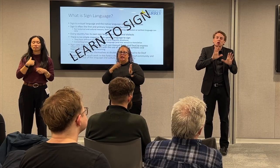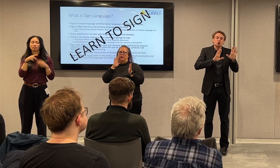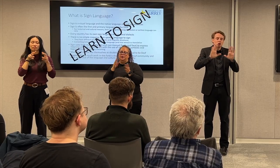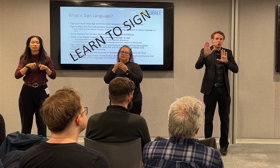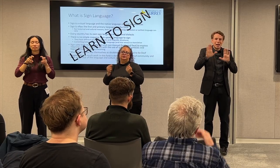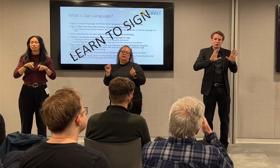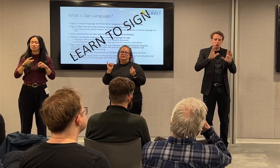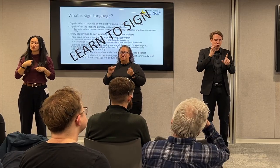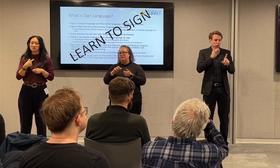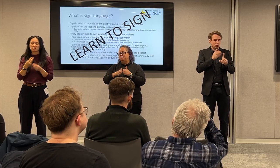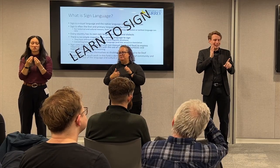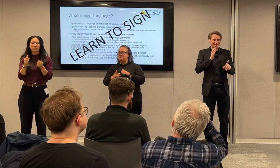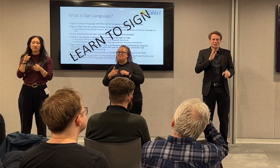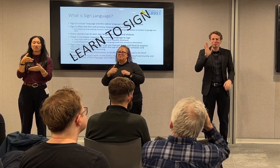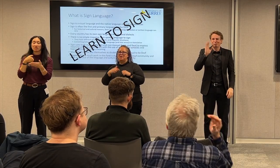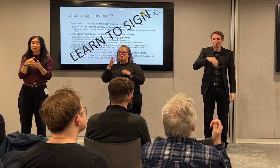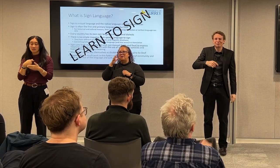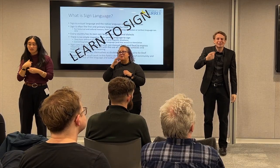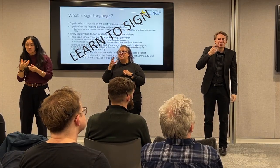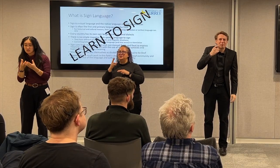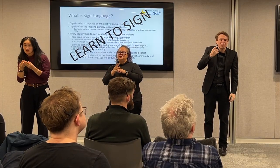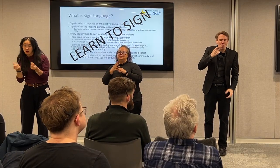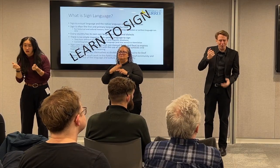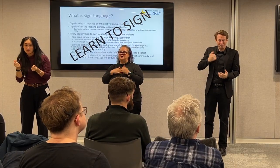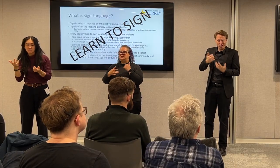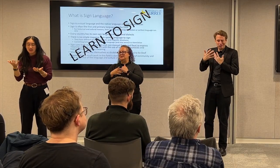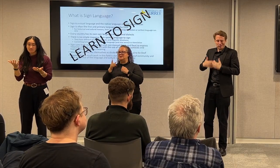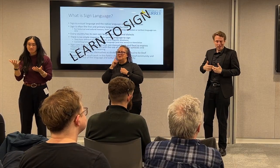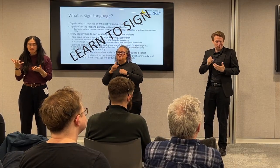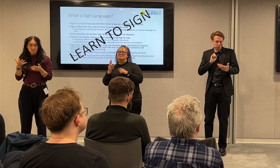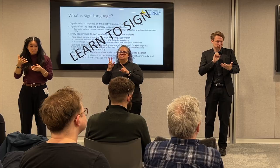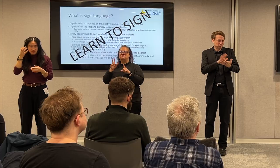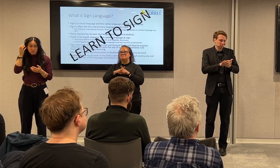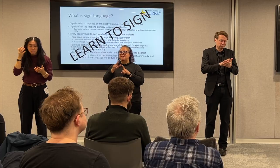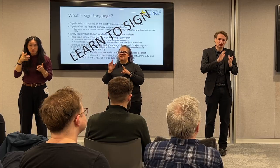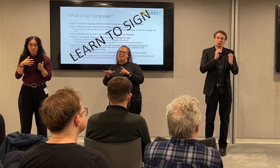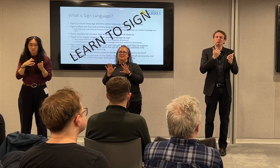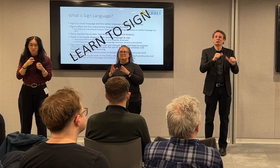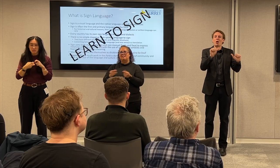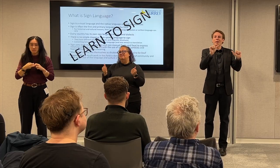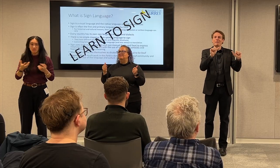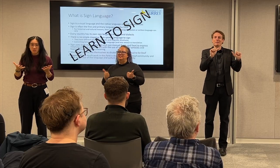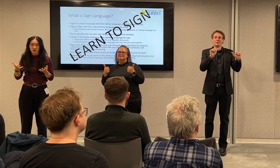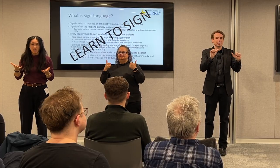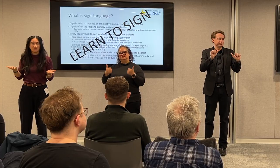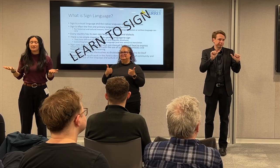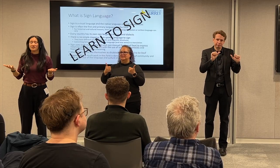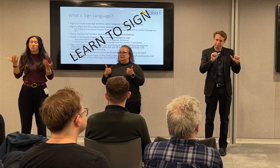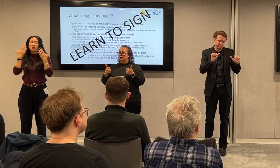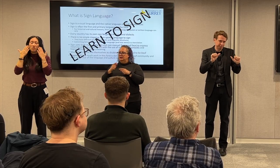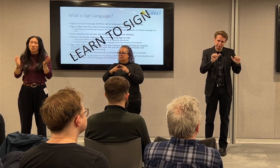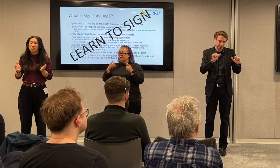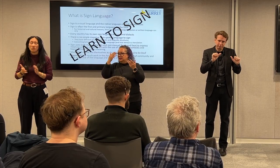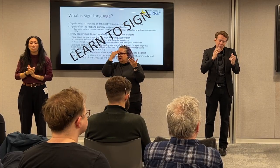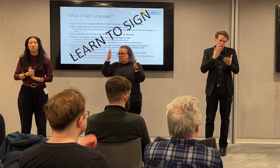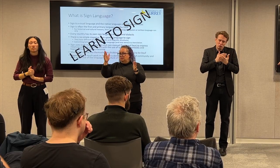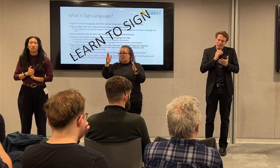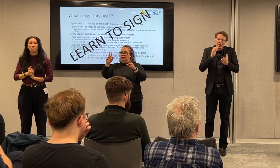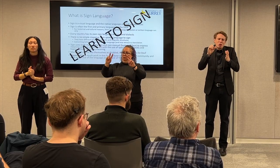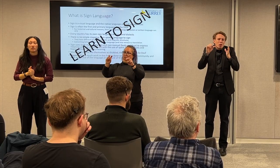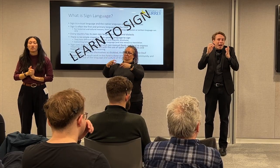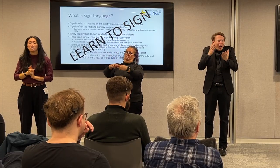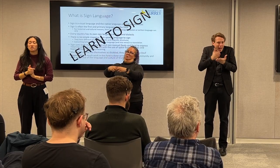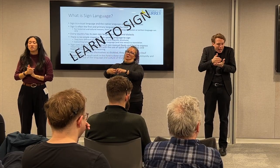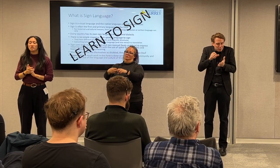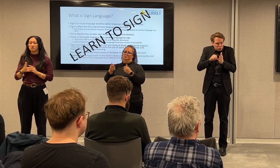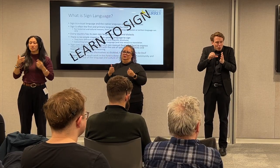my technology and I'm just going to apply it. And they don't even know what the problem is that they're trying to solve. And that really, really alienates that deaf community that you should be working with